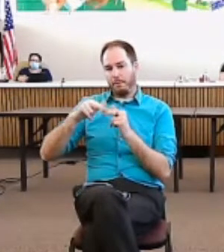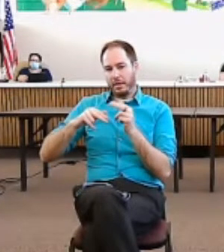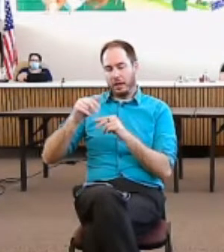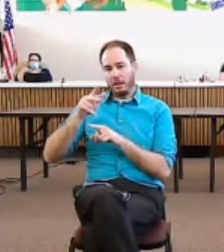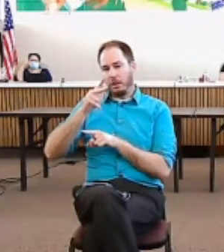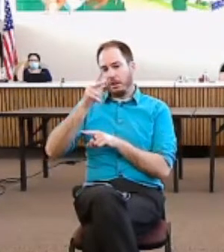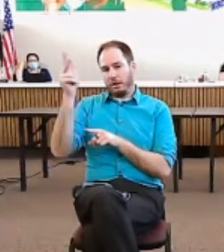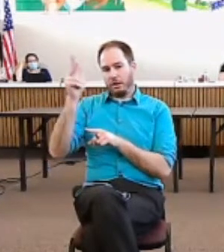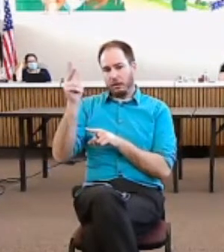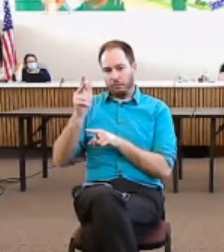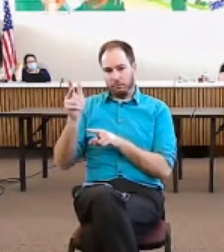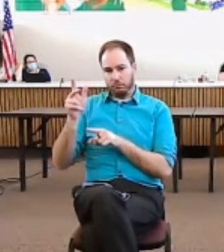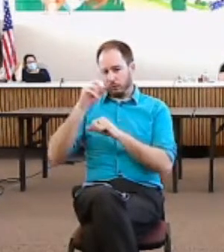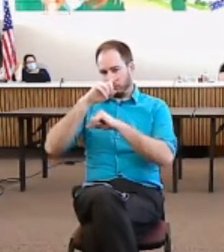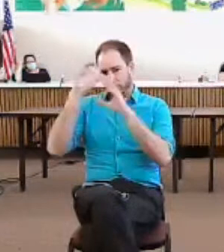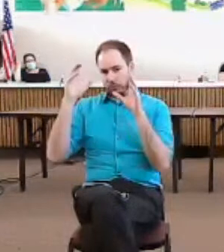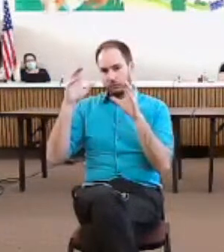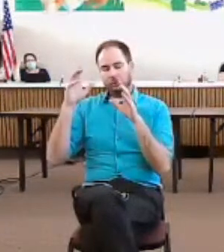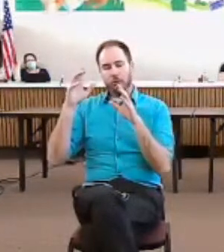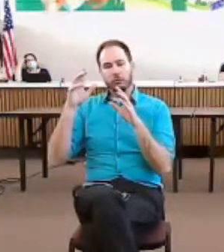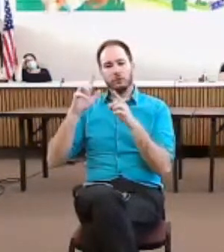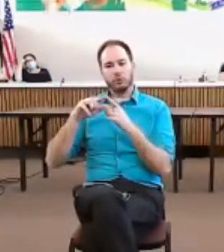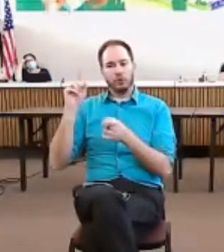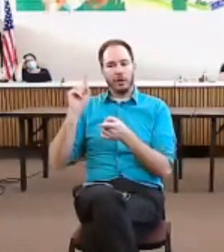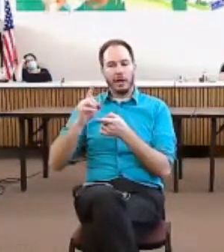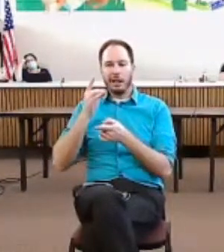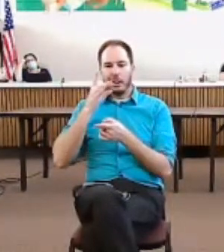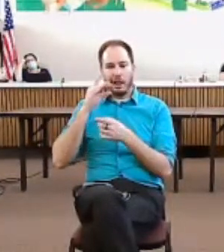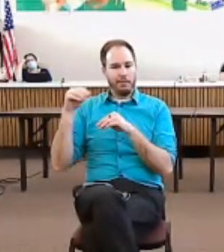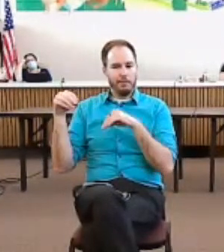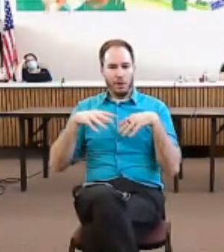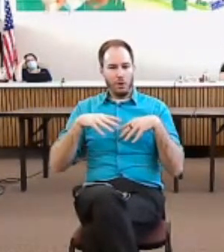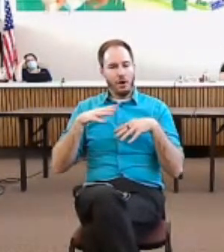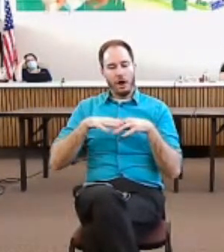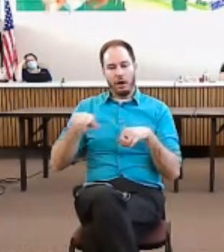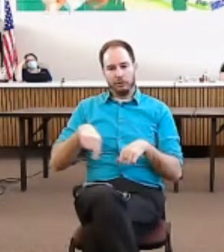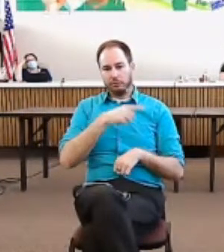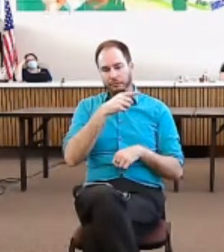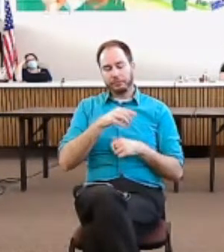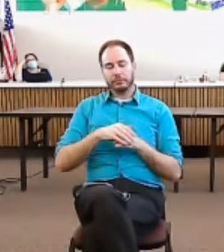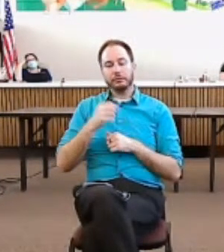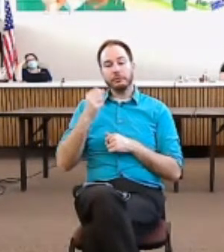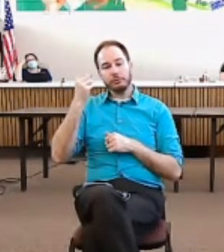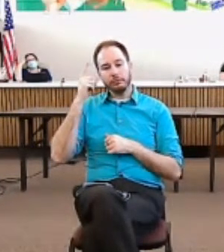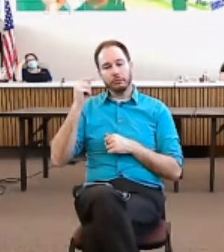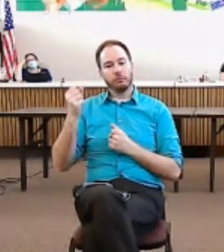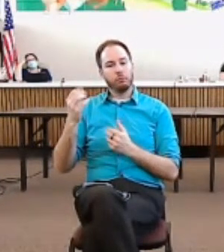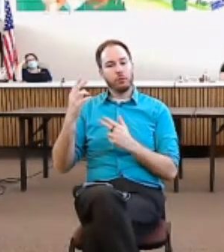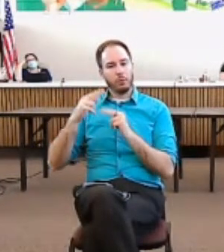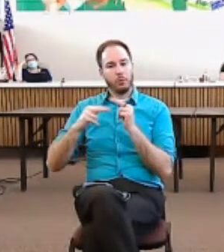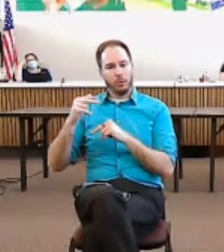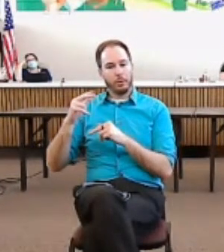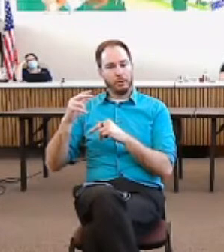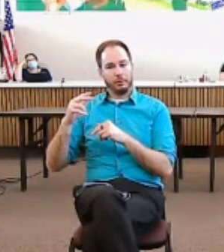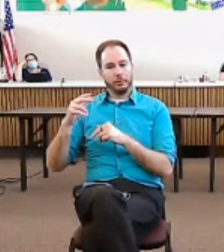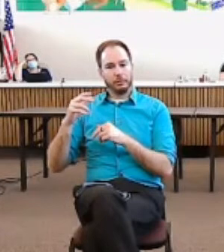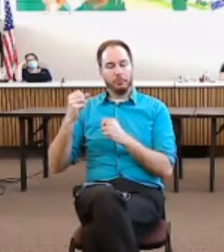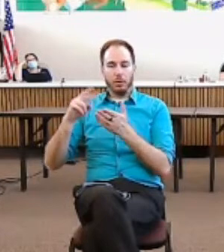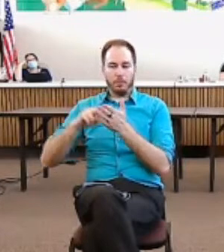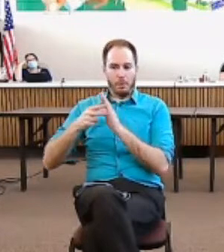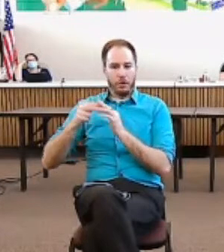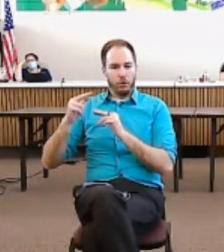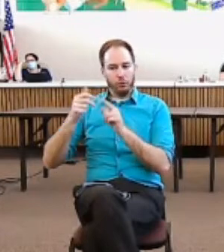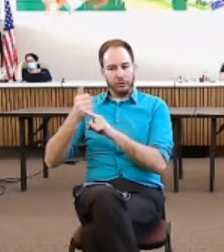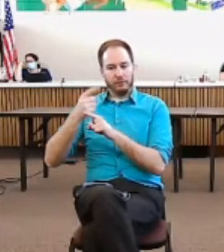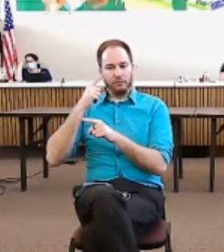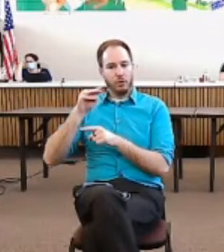to sort of keep down light pollution and things. So, but the multi-purpose unit will be for some